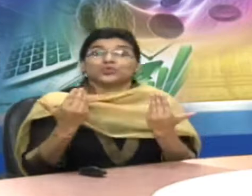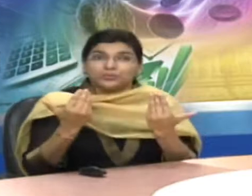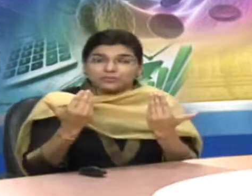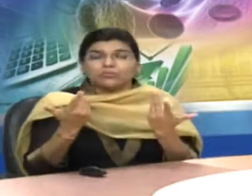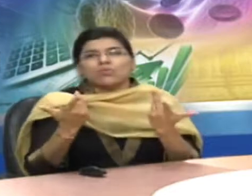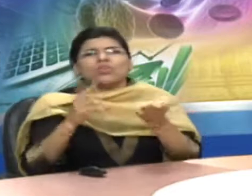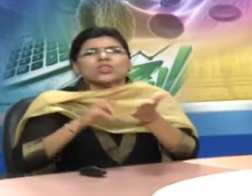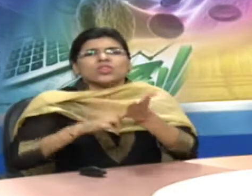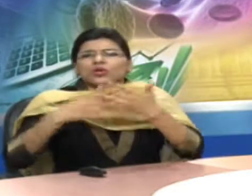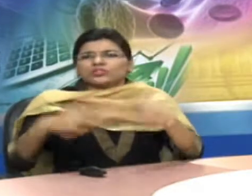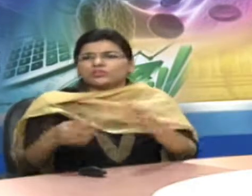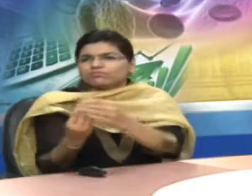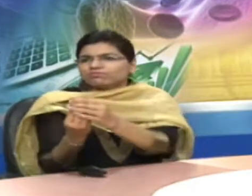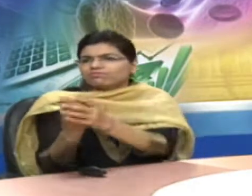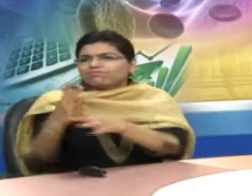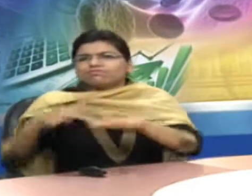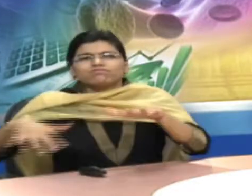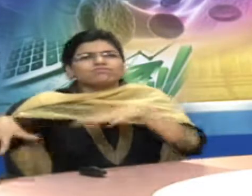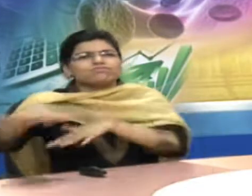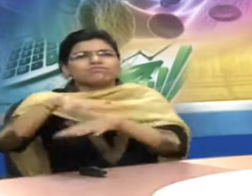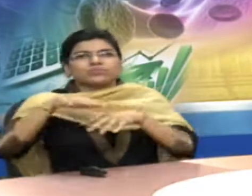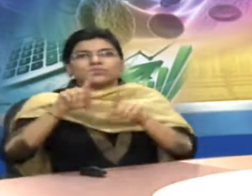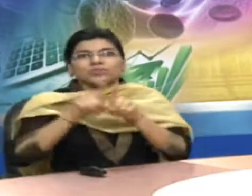It means dangerous animals